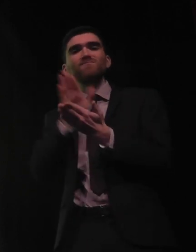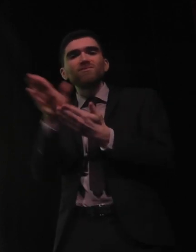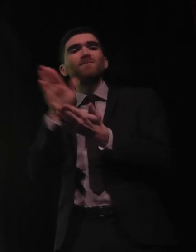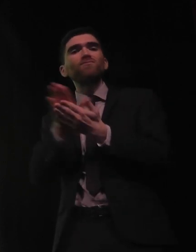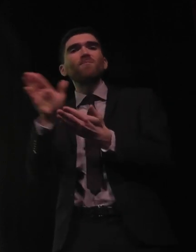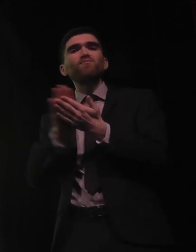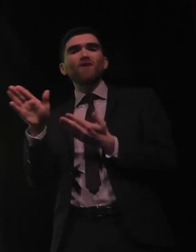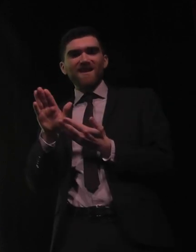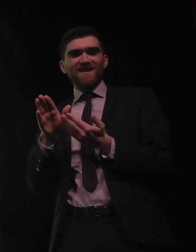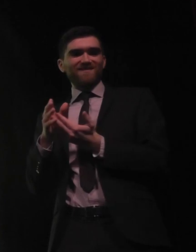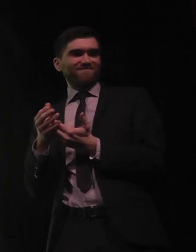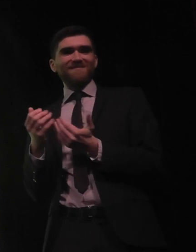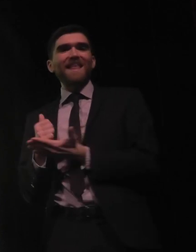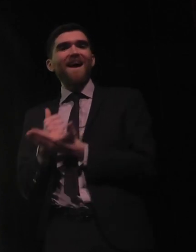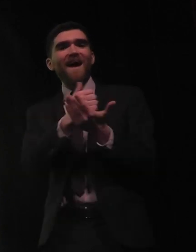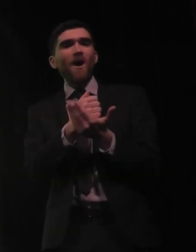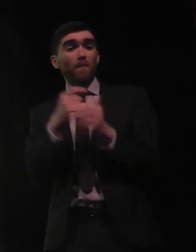savings.